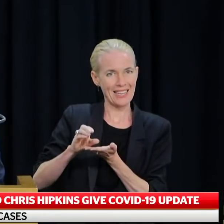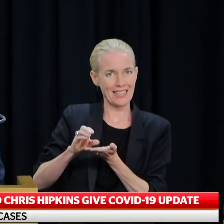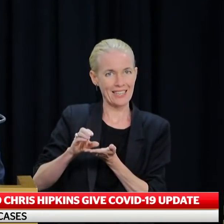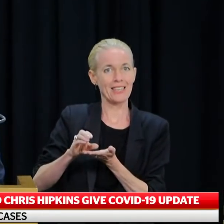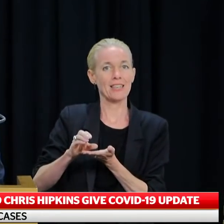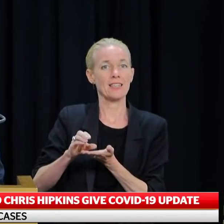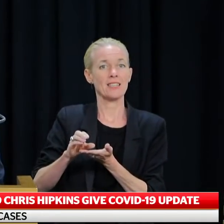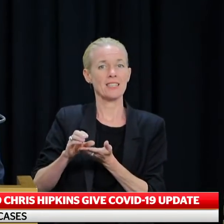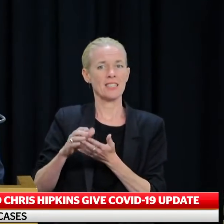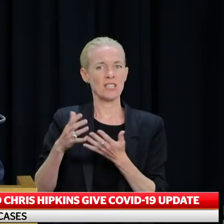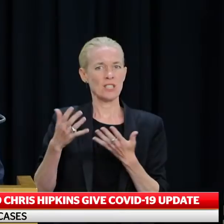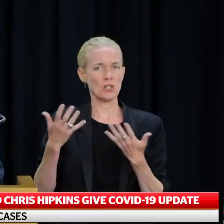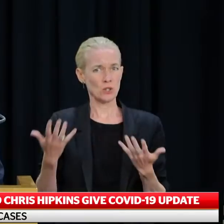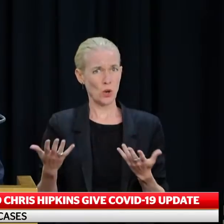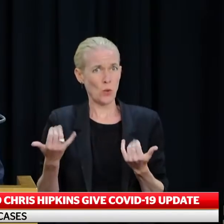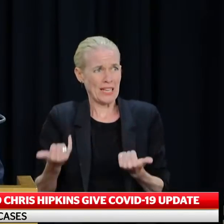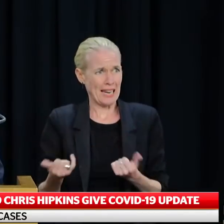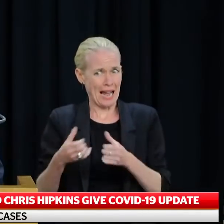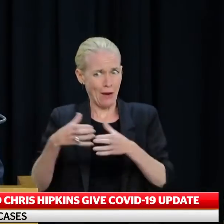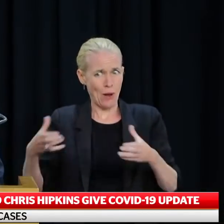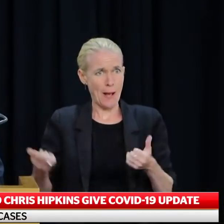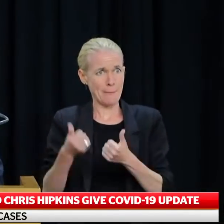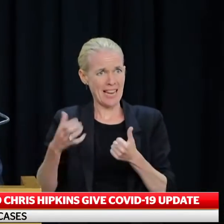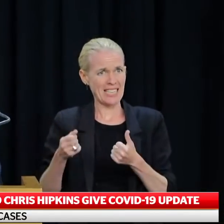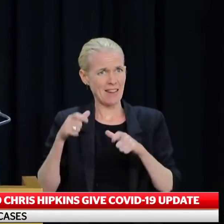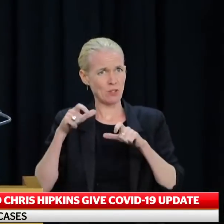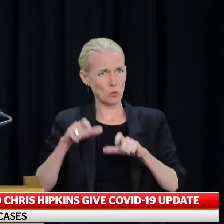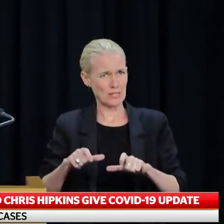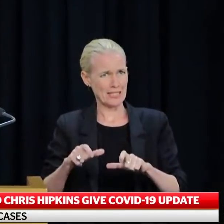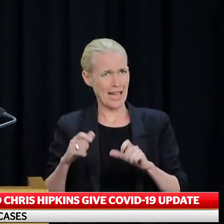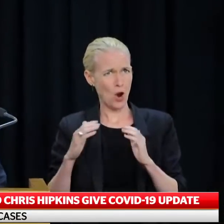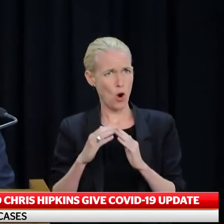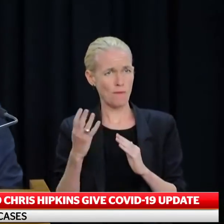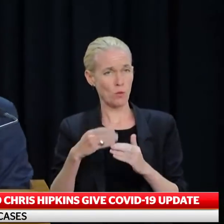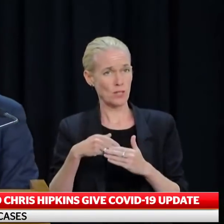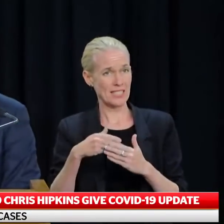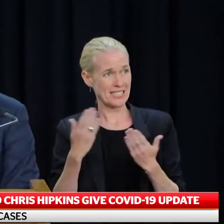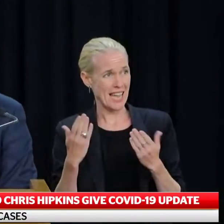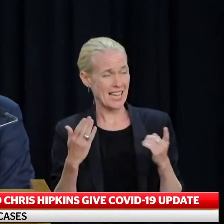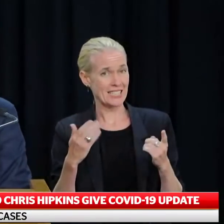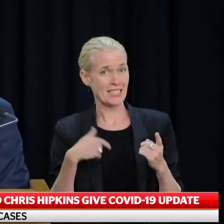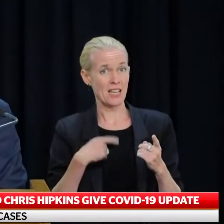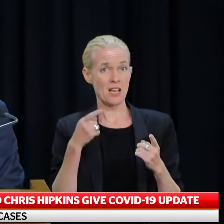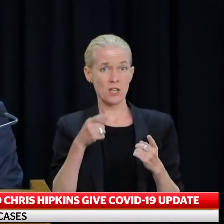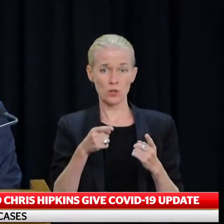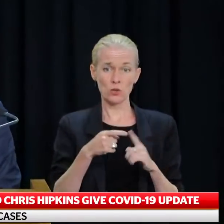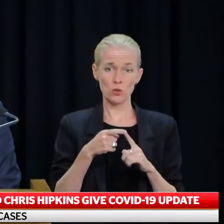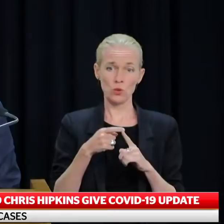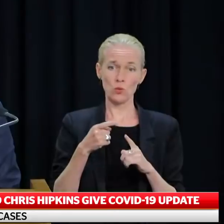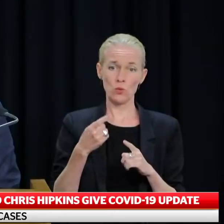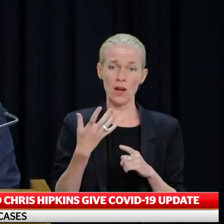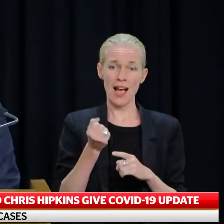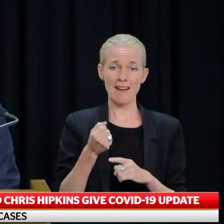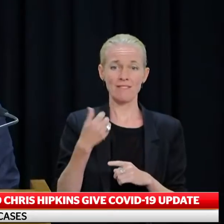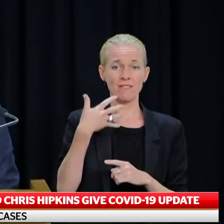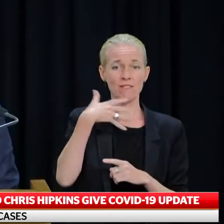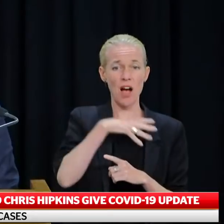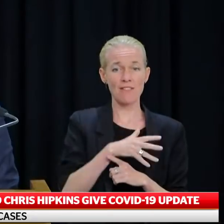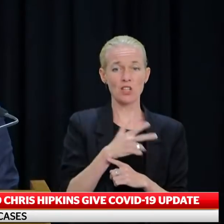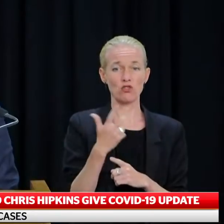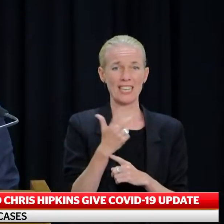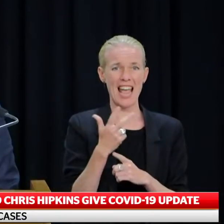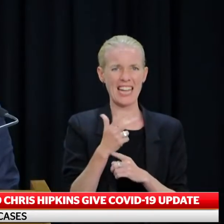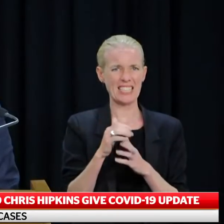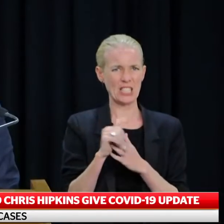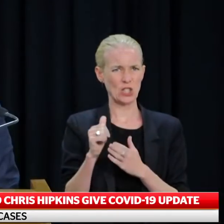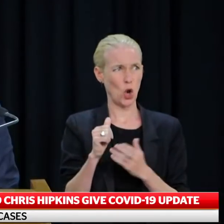only $580 for a fortnight, that just doesn't seem enough for a larger group of people. Is that something you're looking at now that those